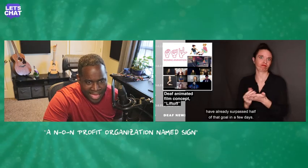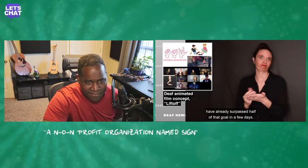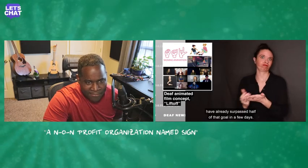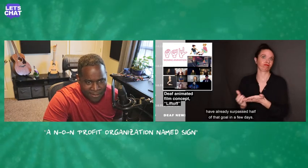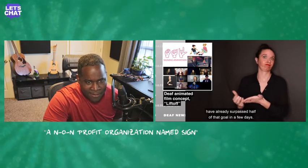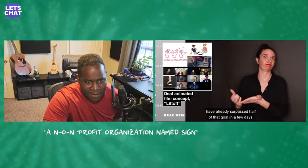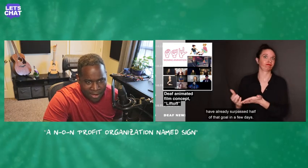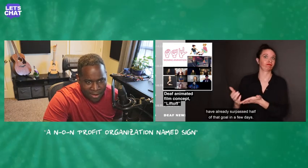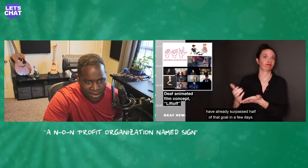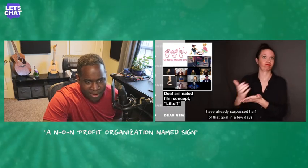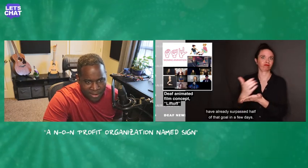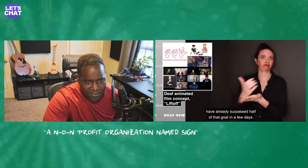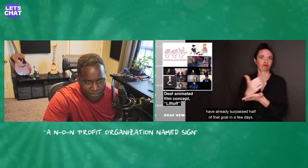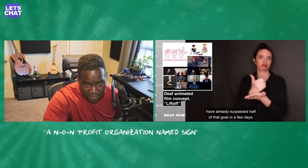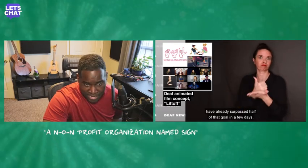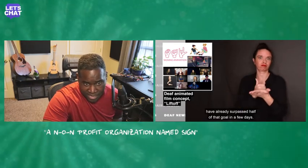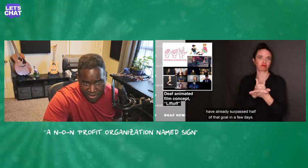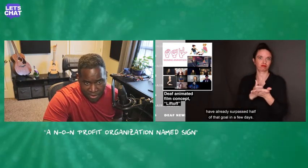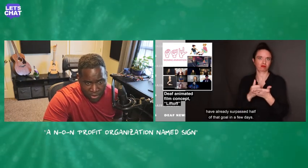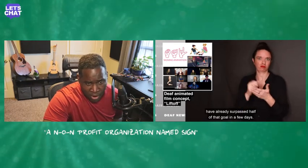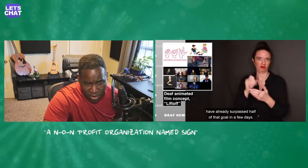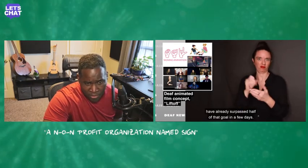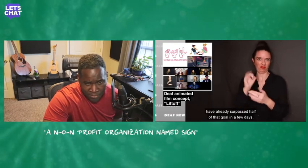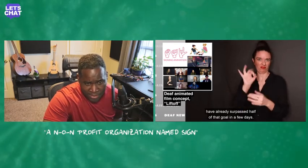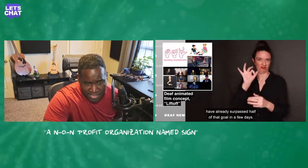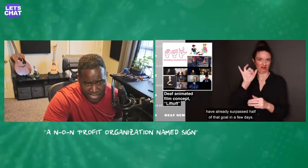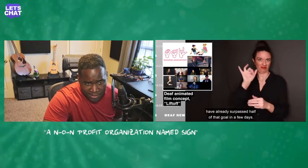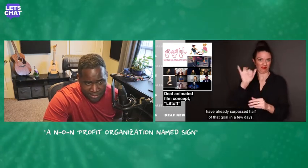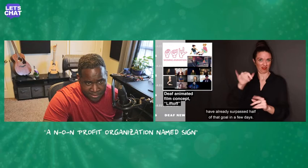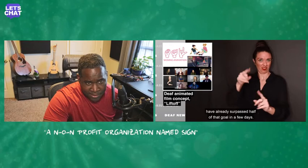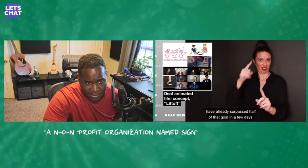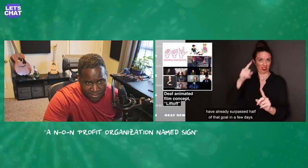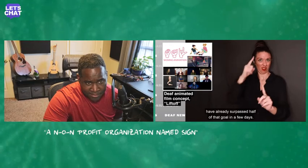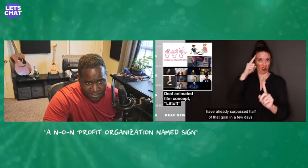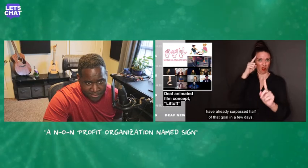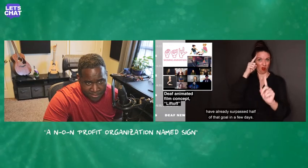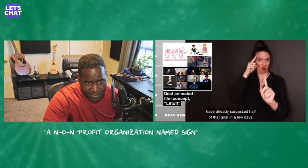more than half of money, all the money,